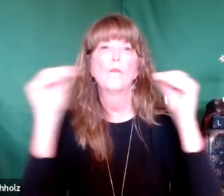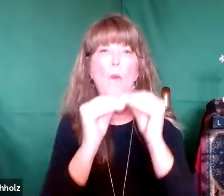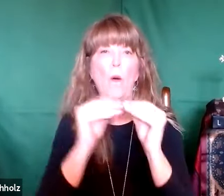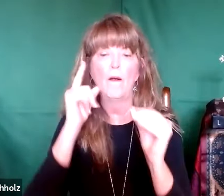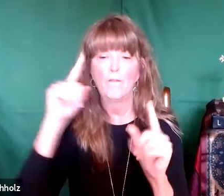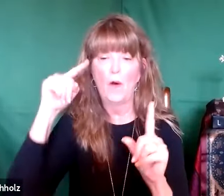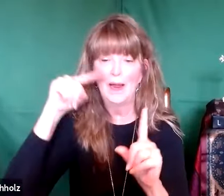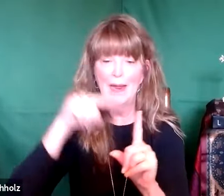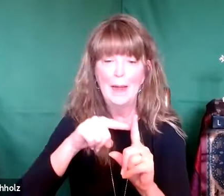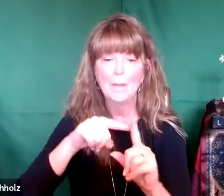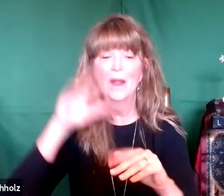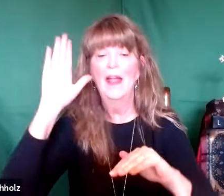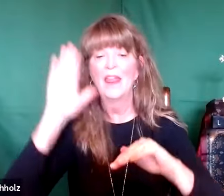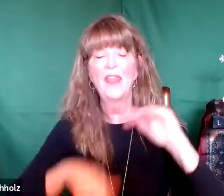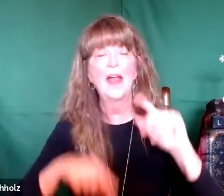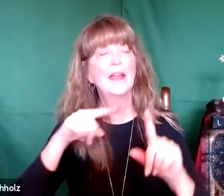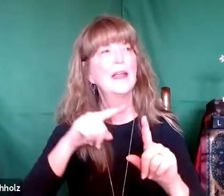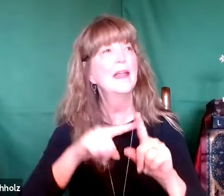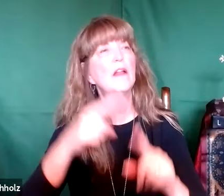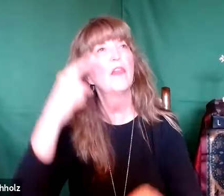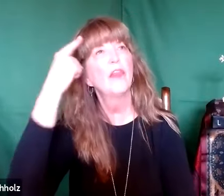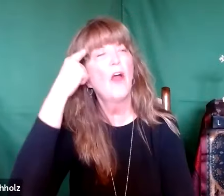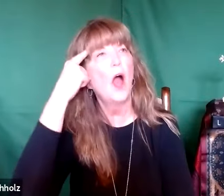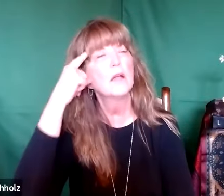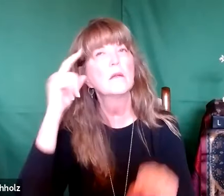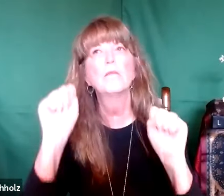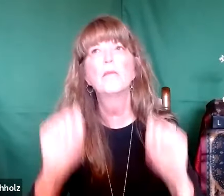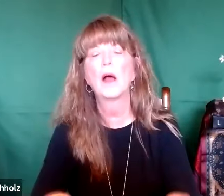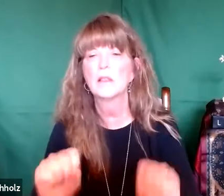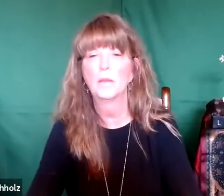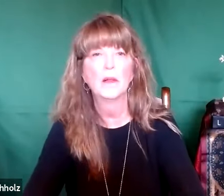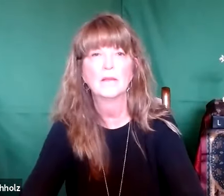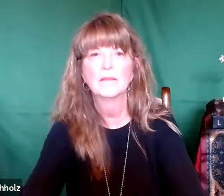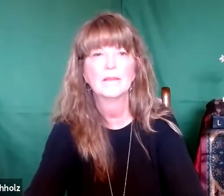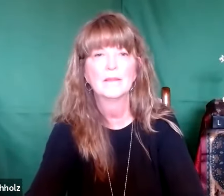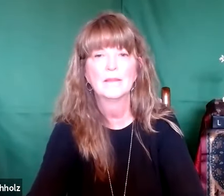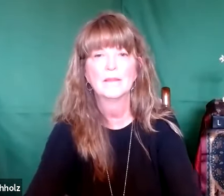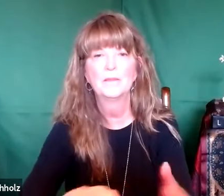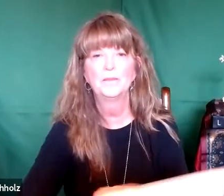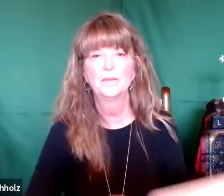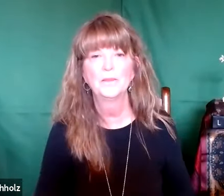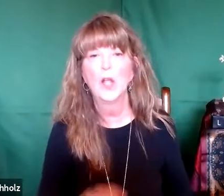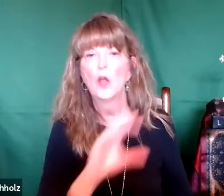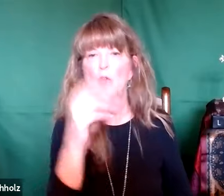where God could do more for him than he could ever think was possible.